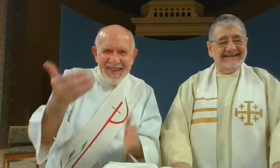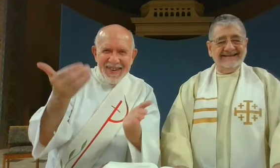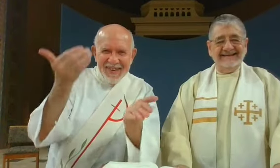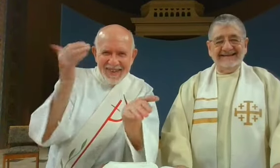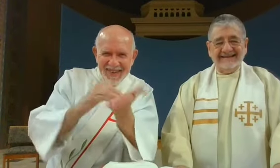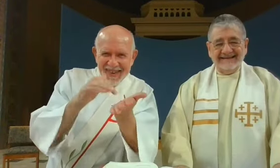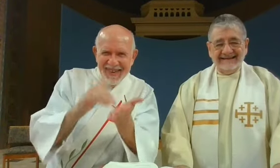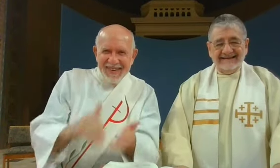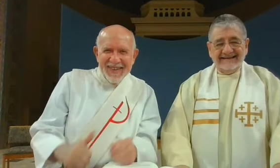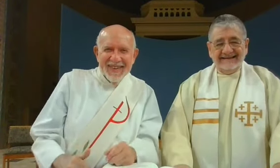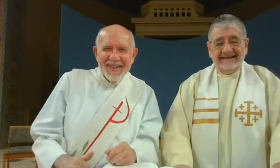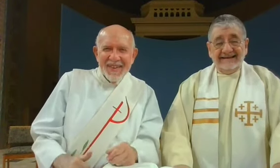Hello again.